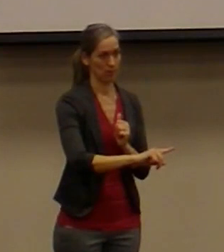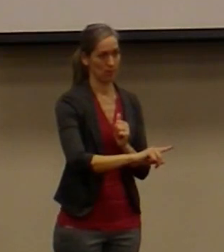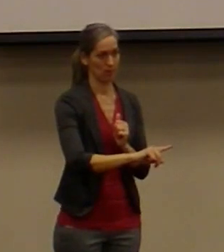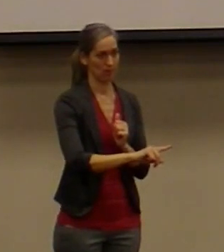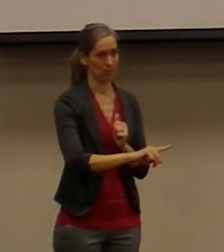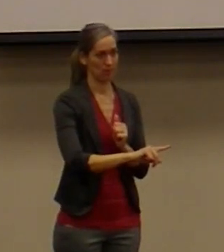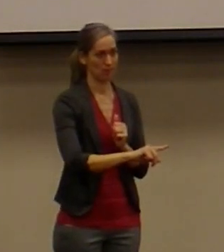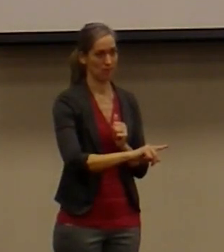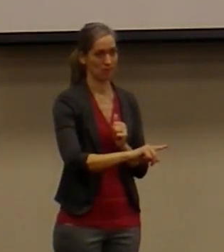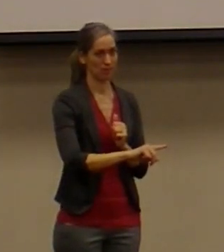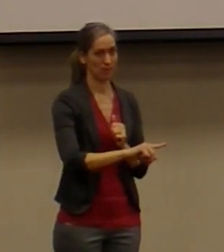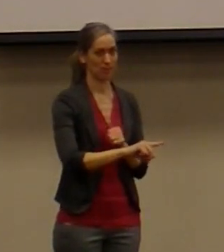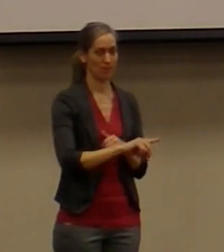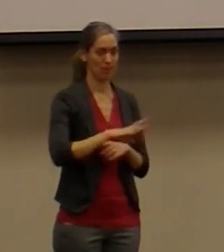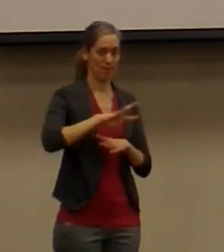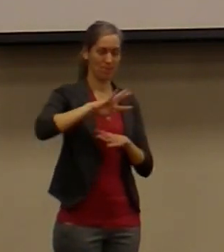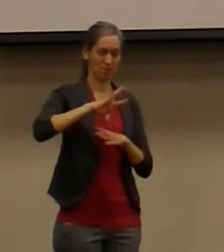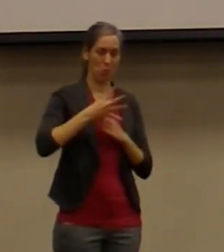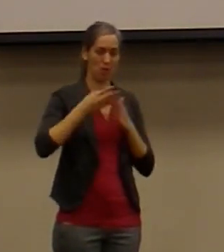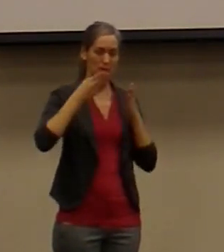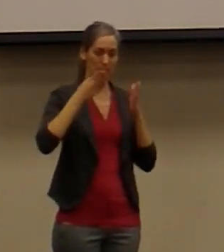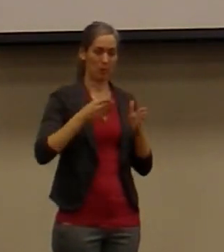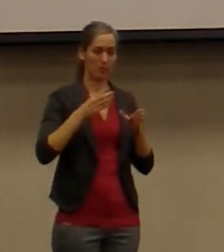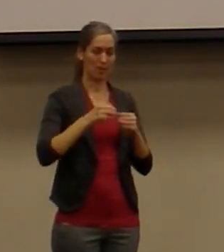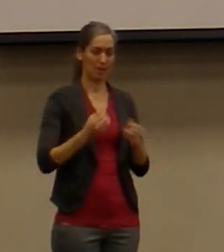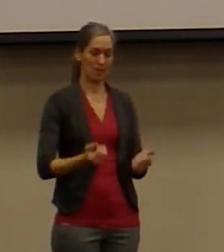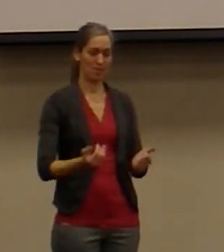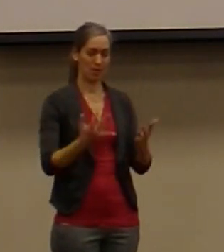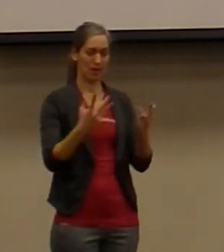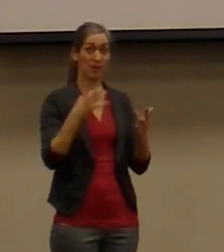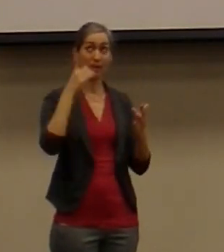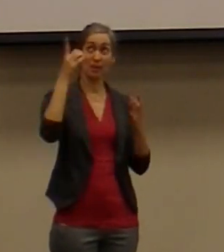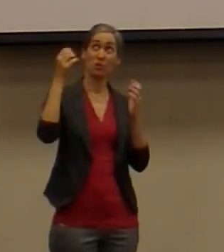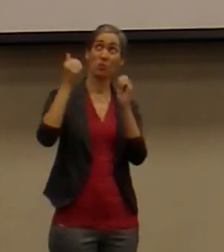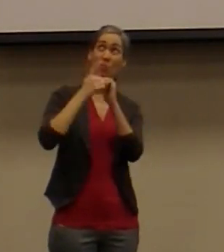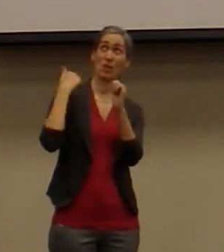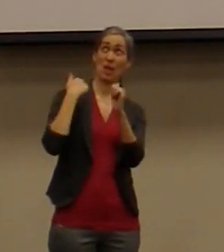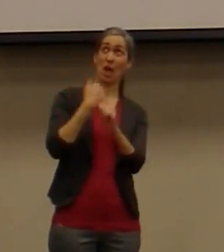That fourth person in the fire is with us too.